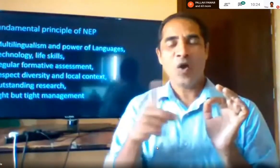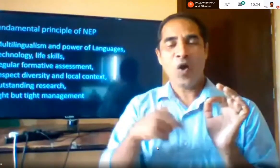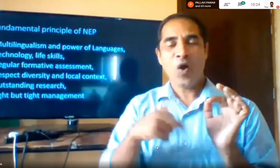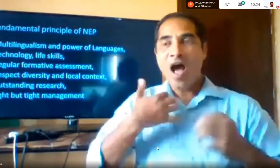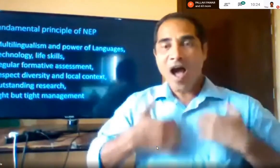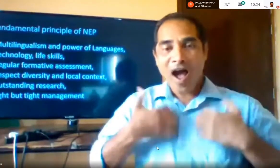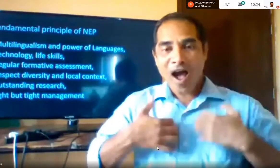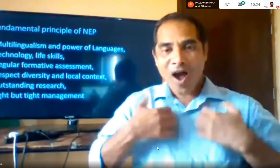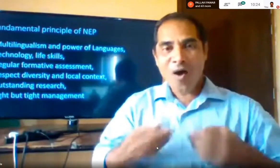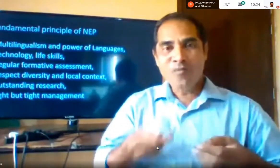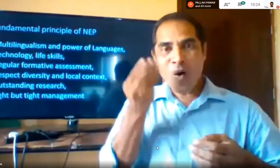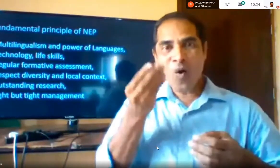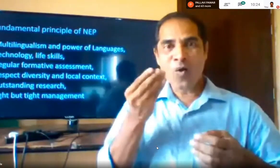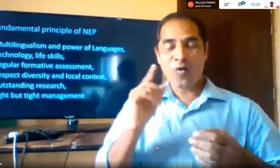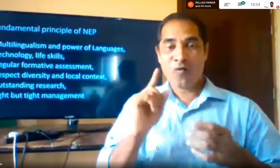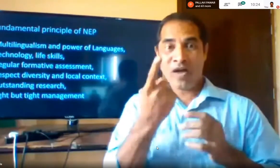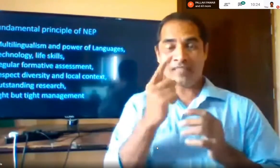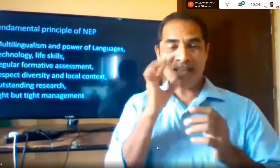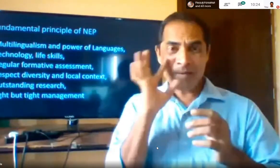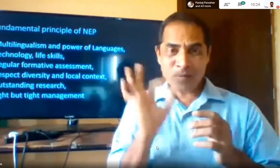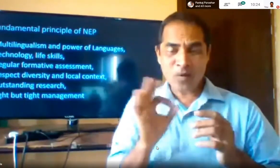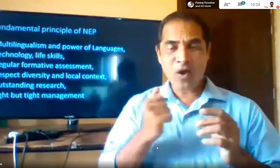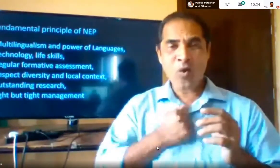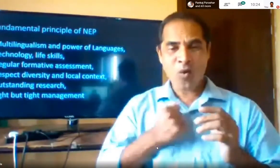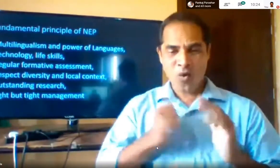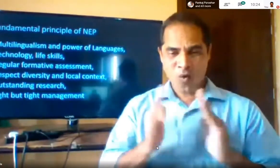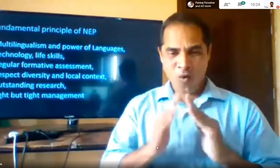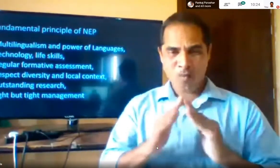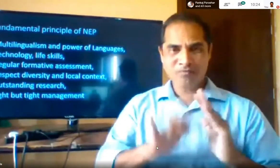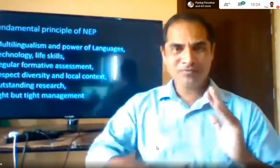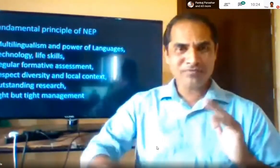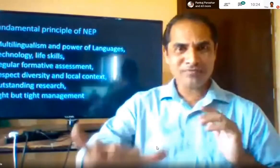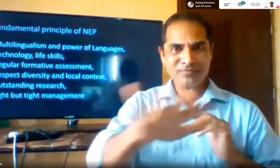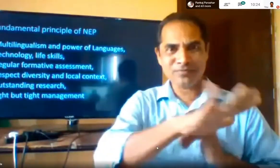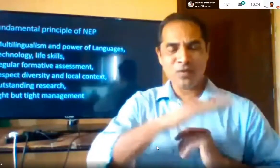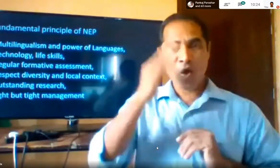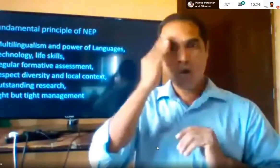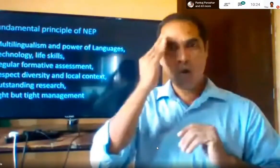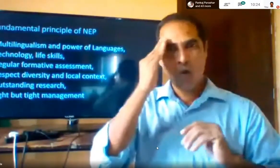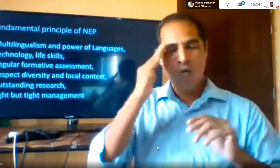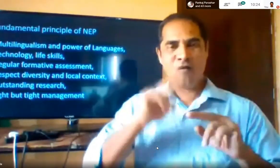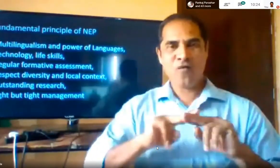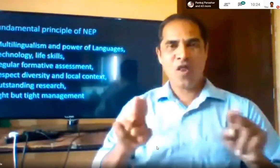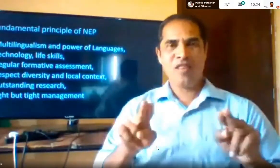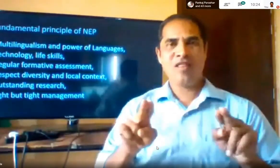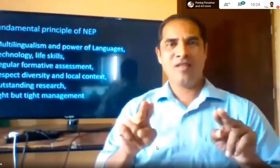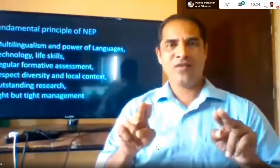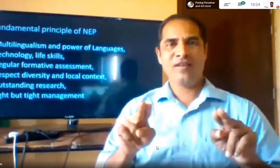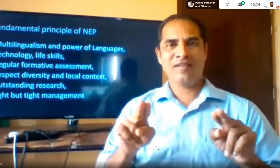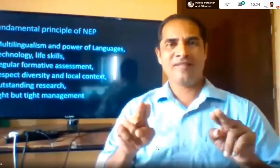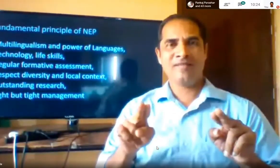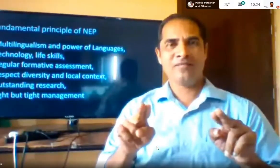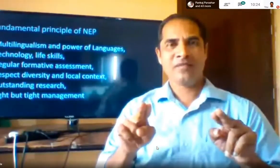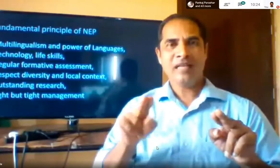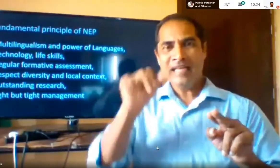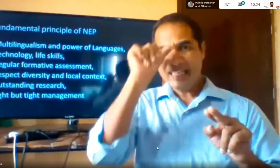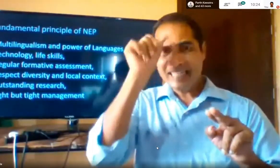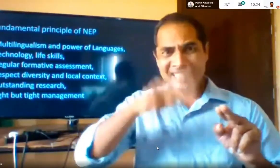own mother tongue, our own language. We have to get more interested in our culture. We have to know our culture